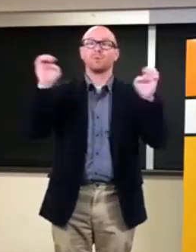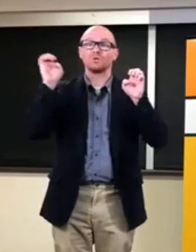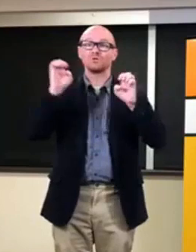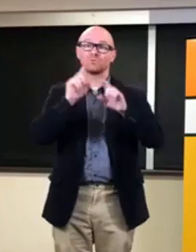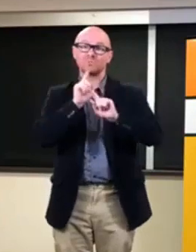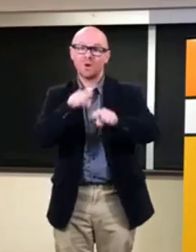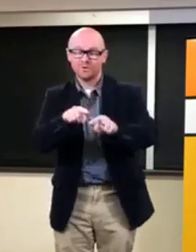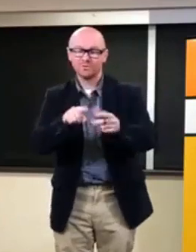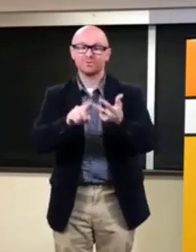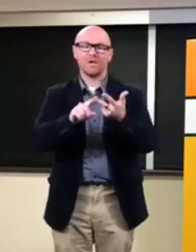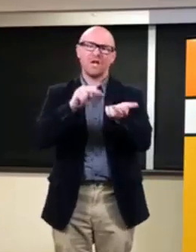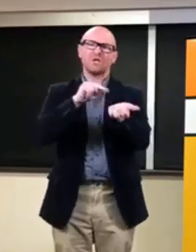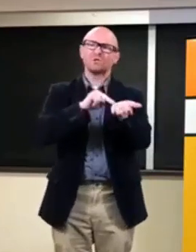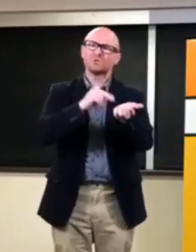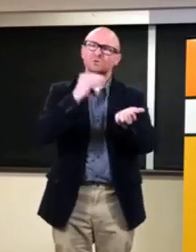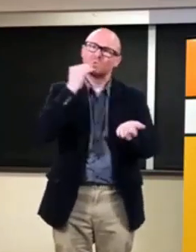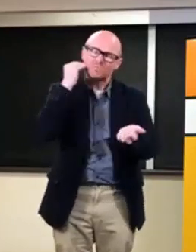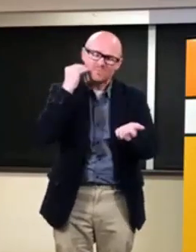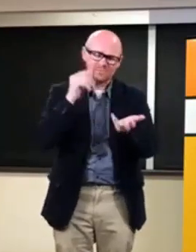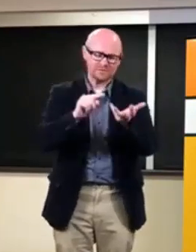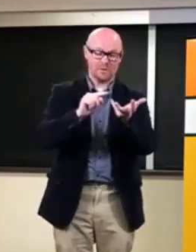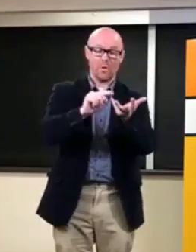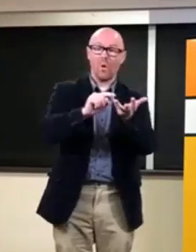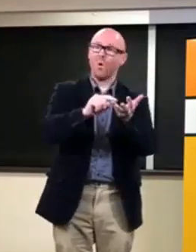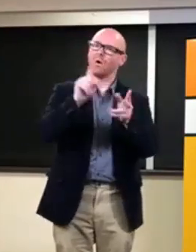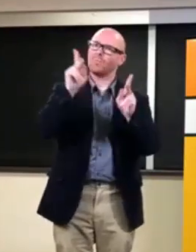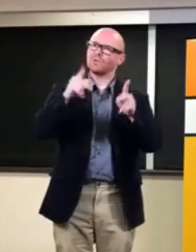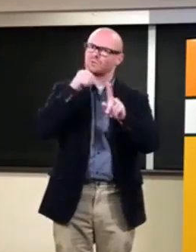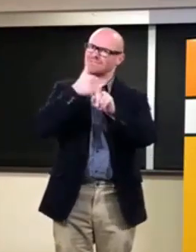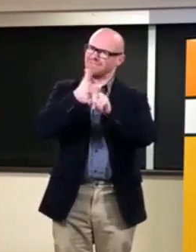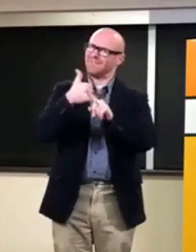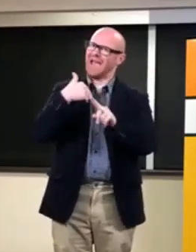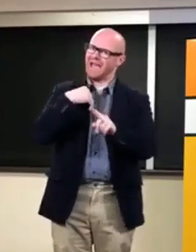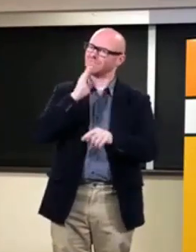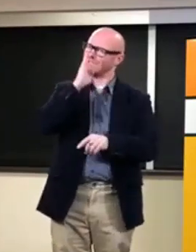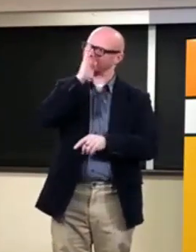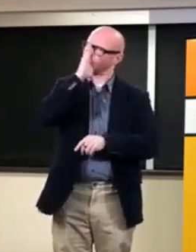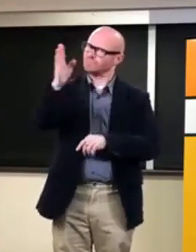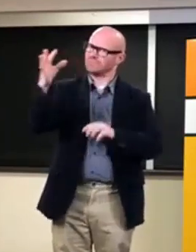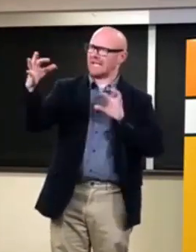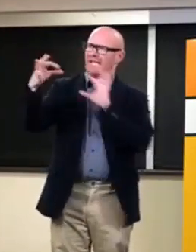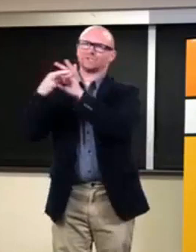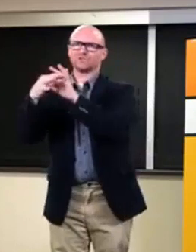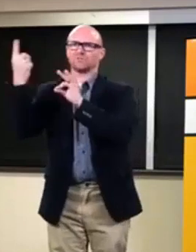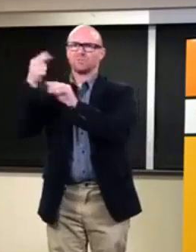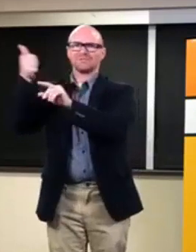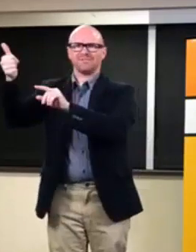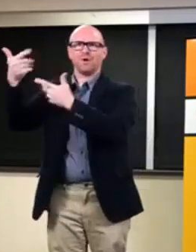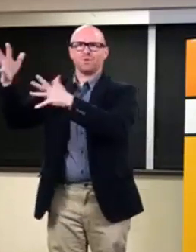have had a clear exposure to someone with COVID-19. But something we're really clear on is right now with our testing